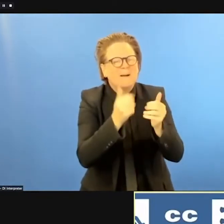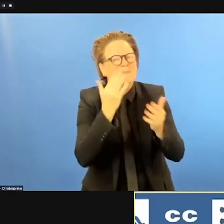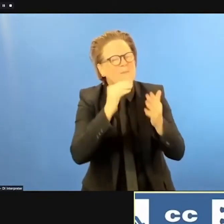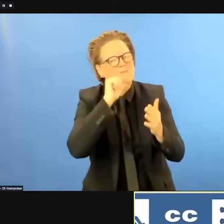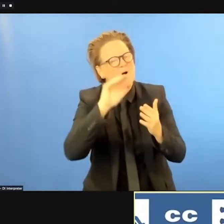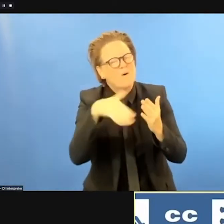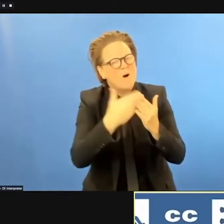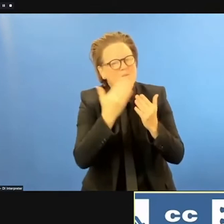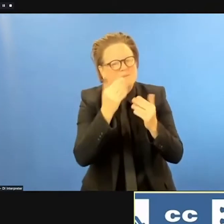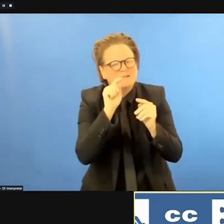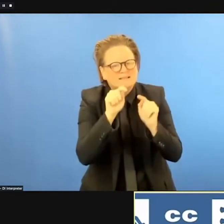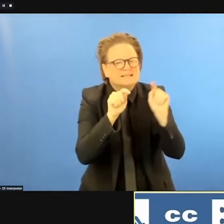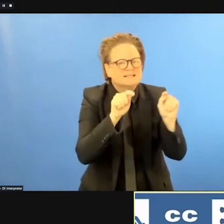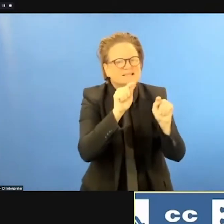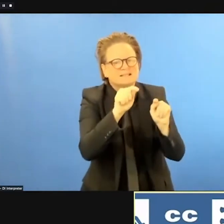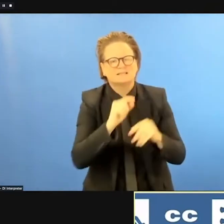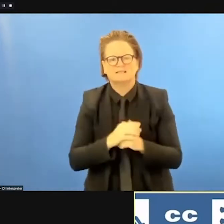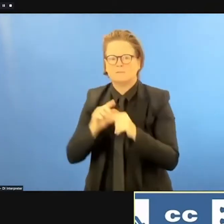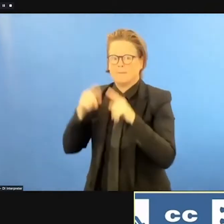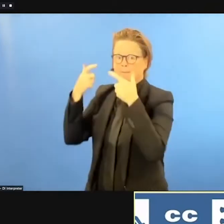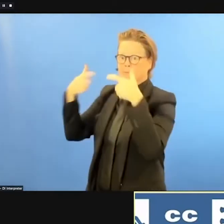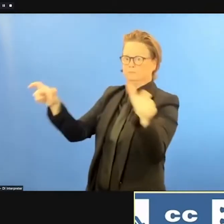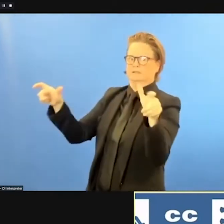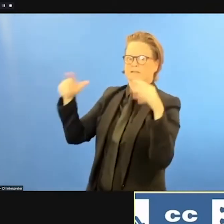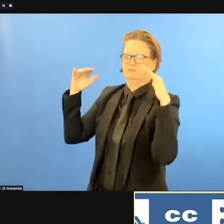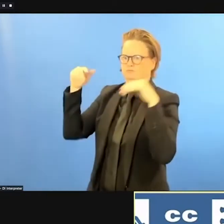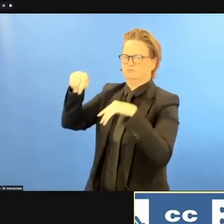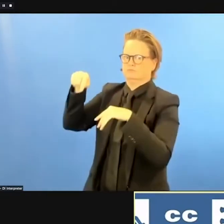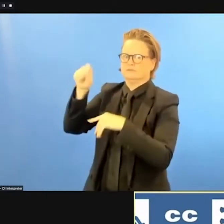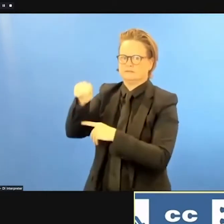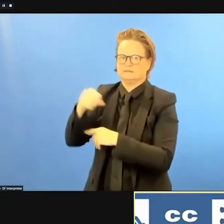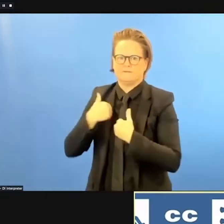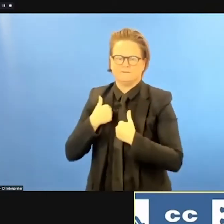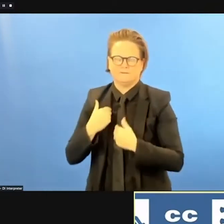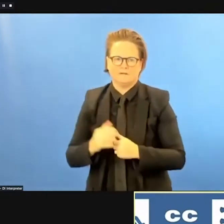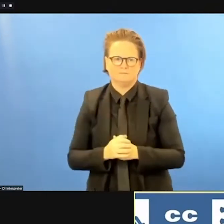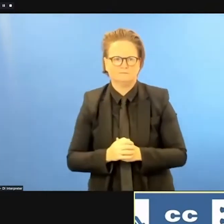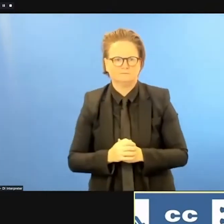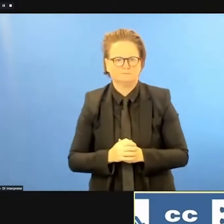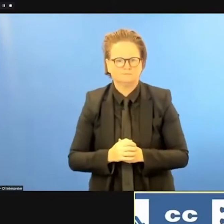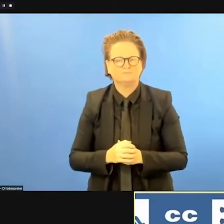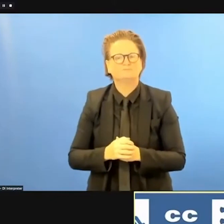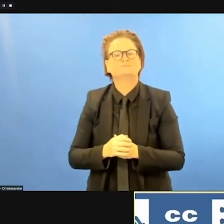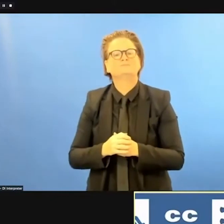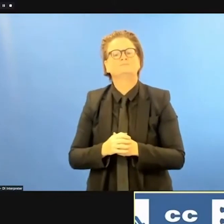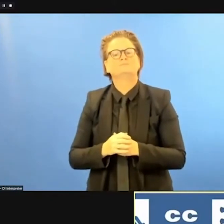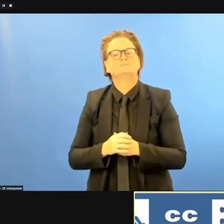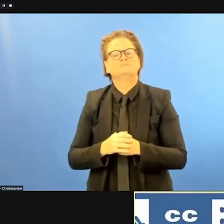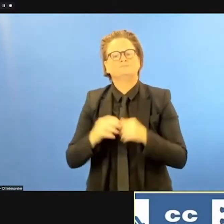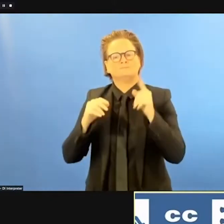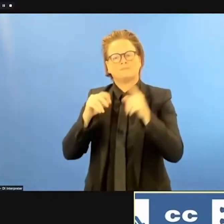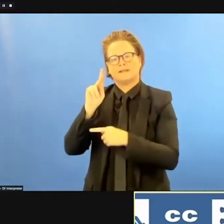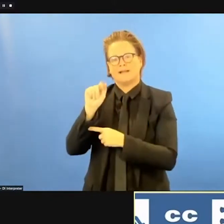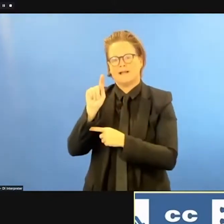are definitely in place. Okay. In terms of the list